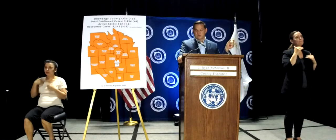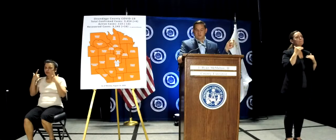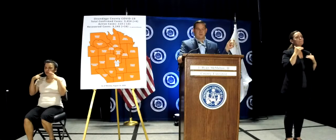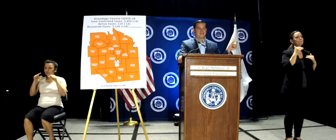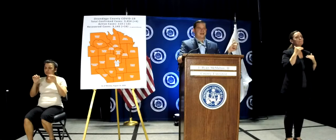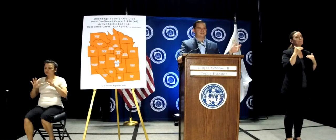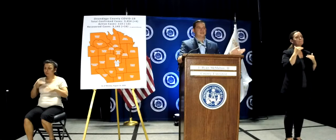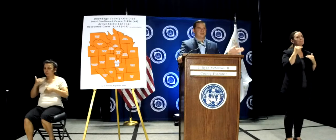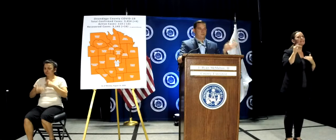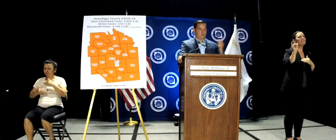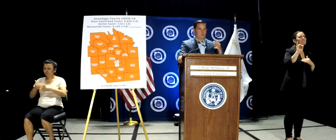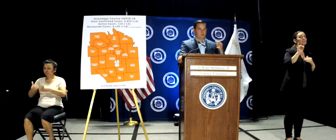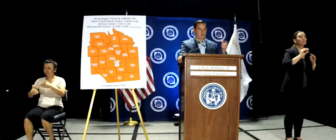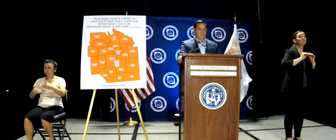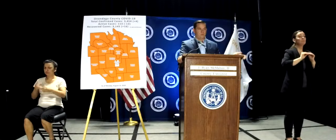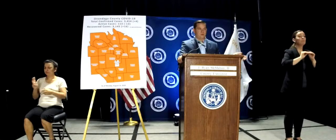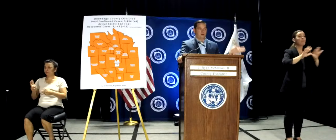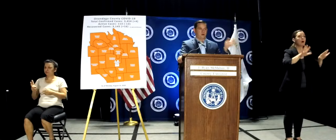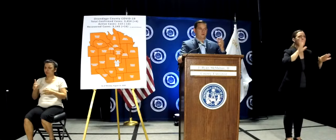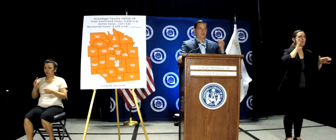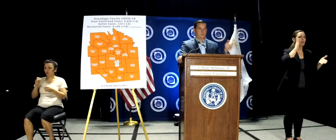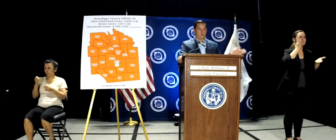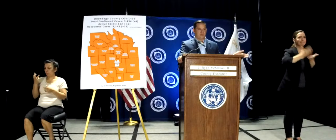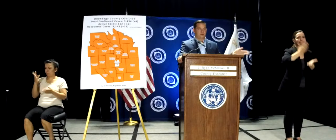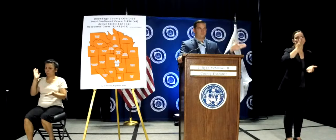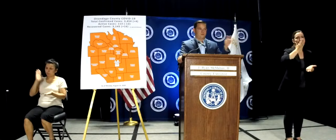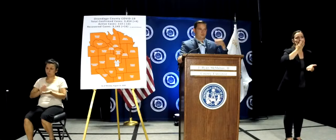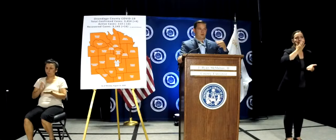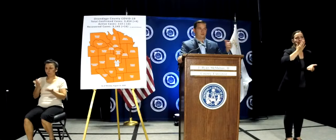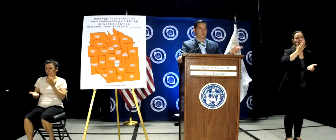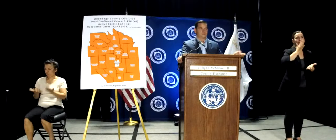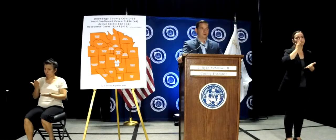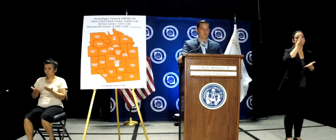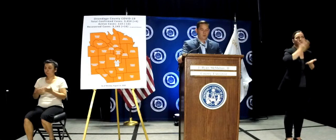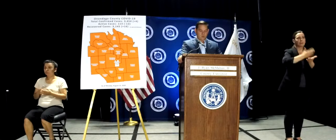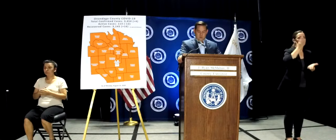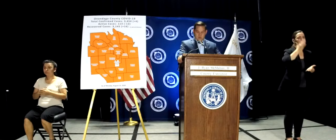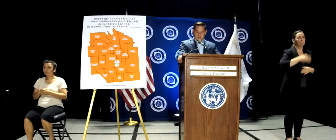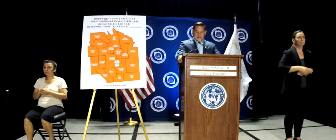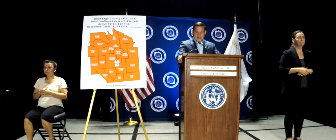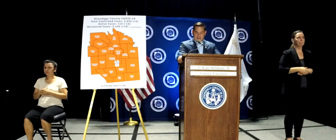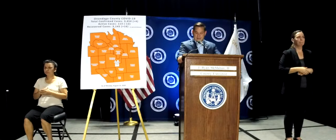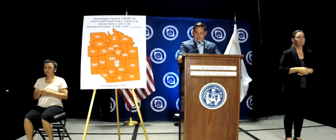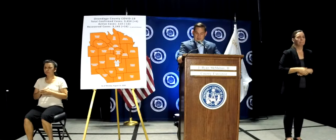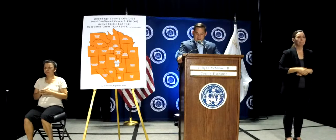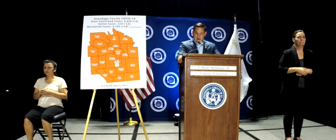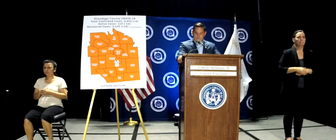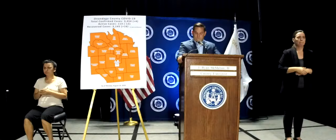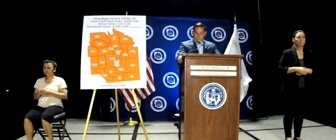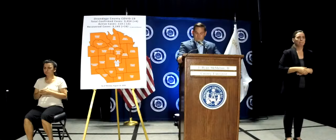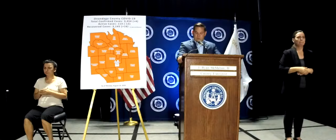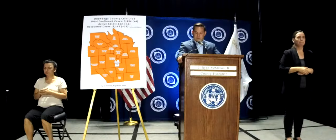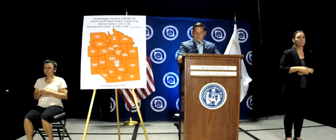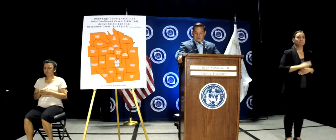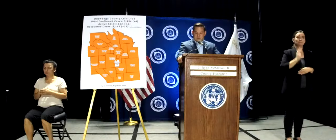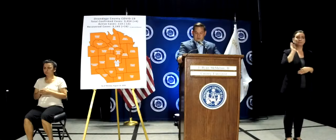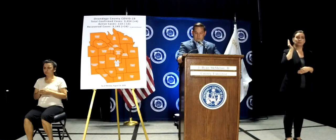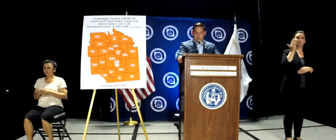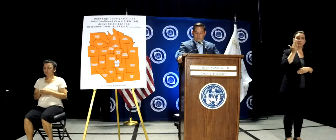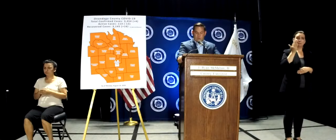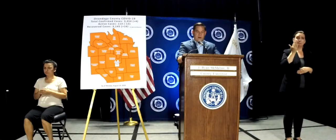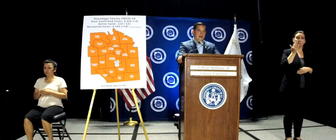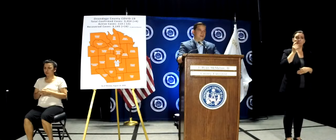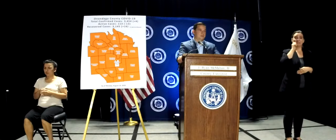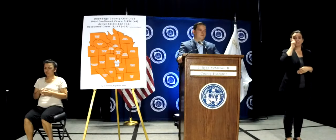there wasn't as many tests that came through as normal, 800. Normally we're getting 1,500 or so a day. But the infection